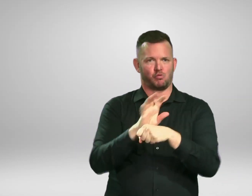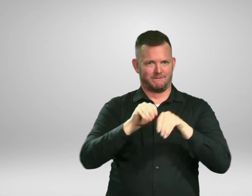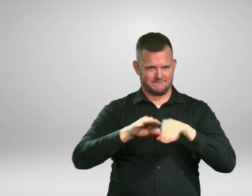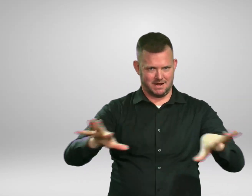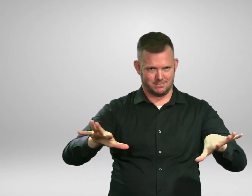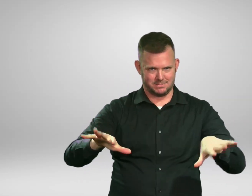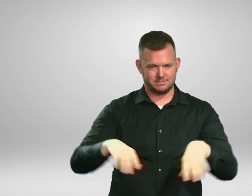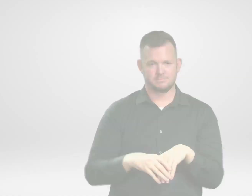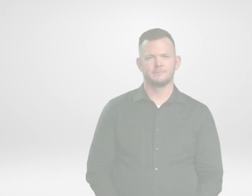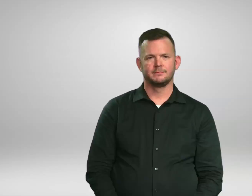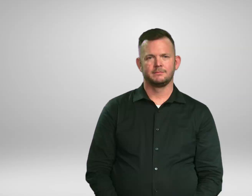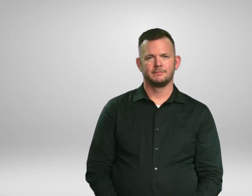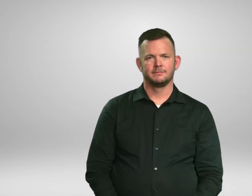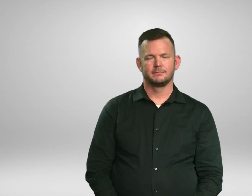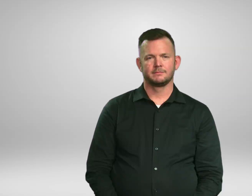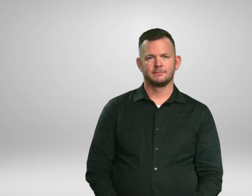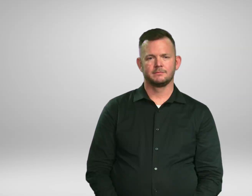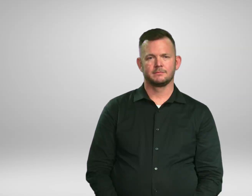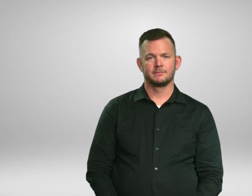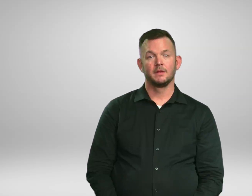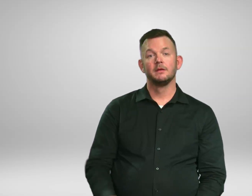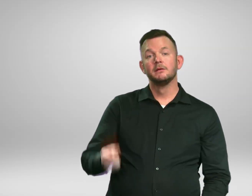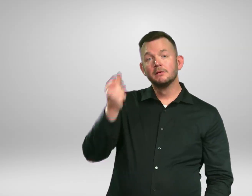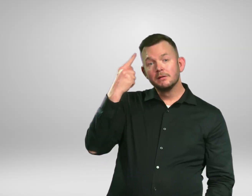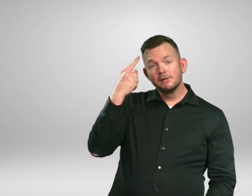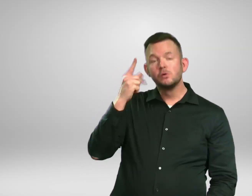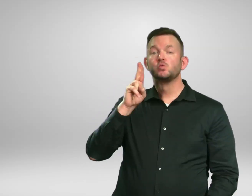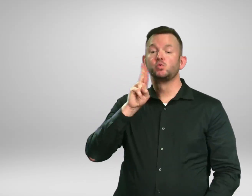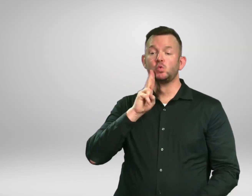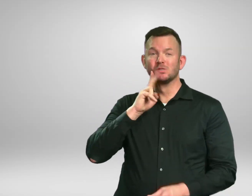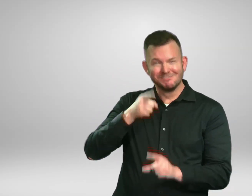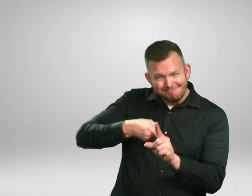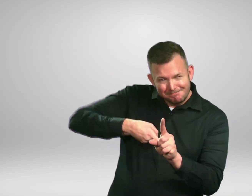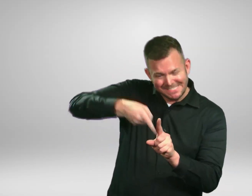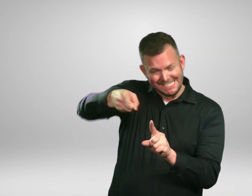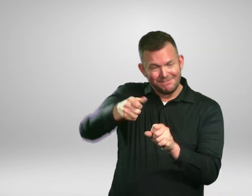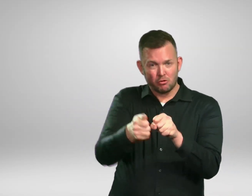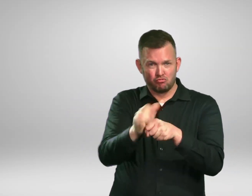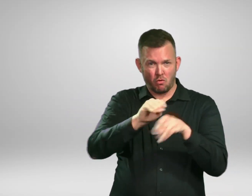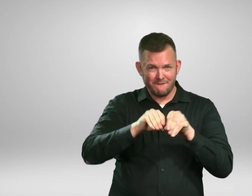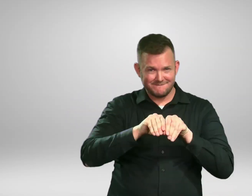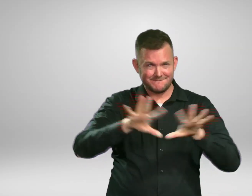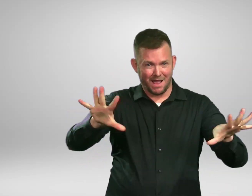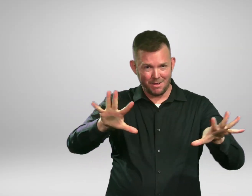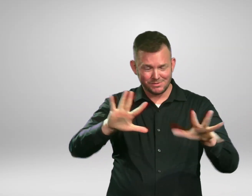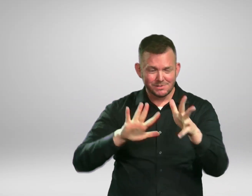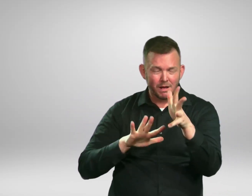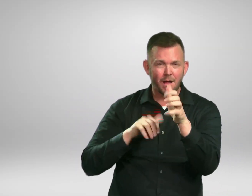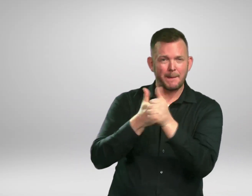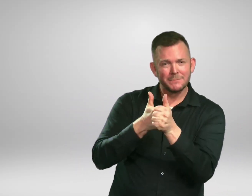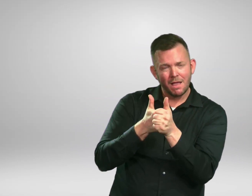For Houston-specific COVID-19 updates, visit